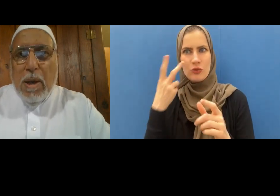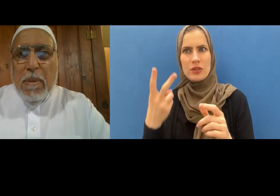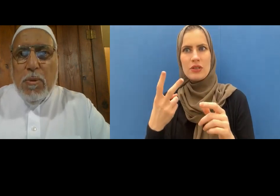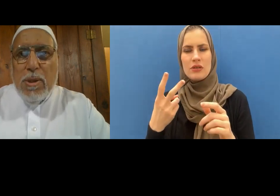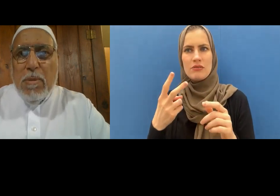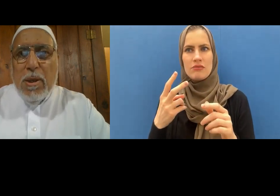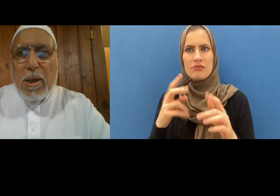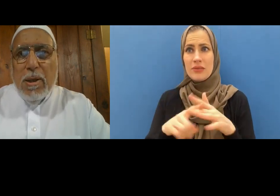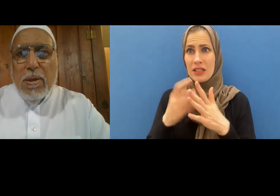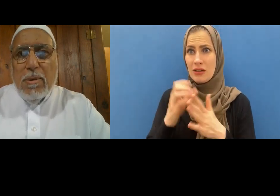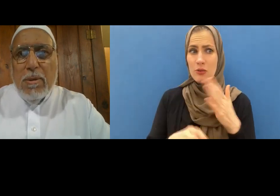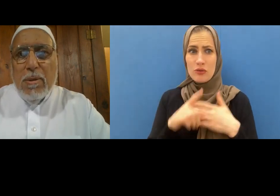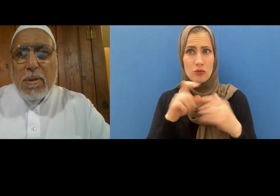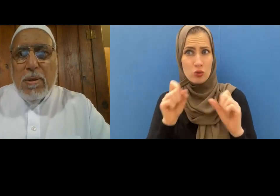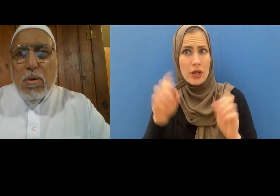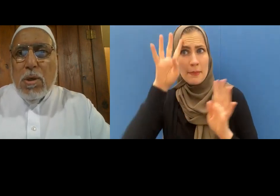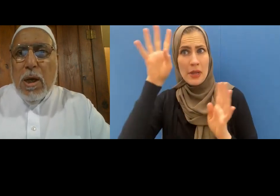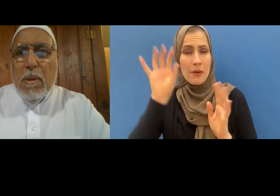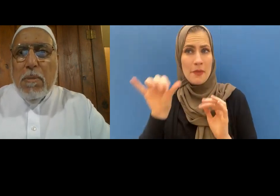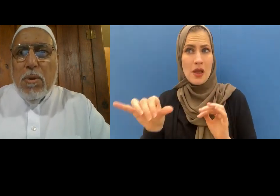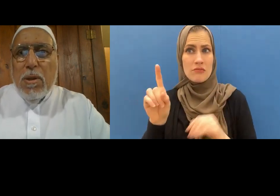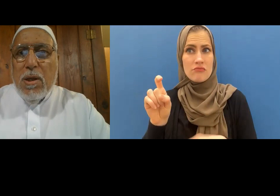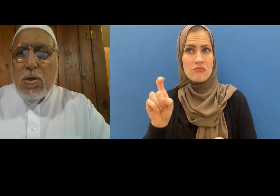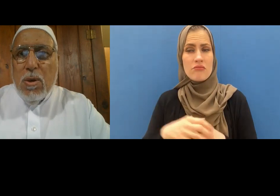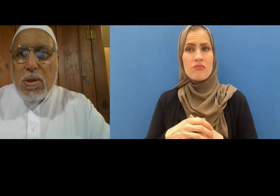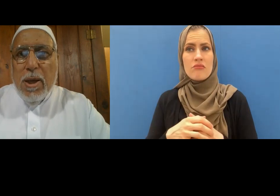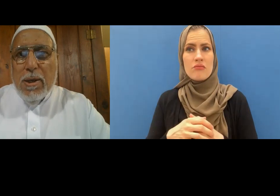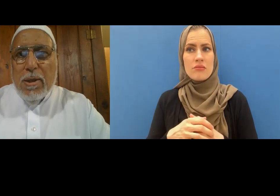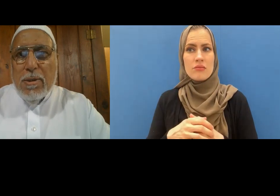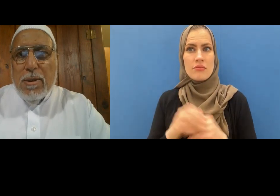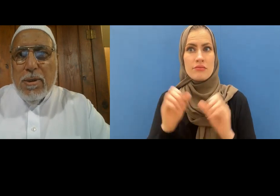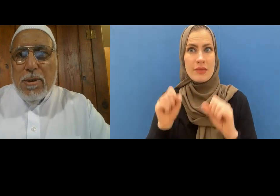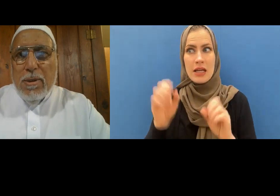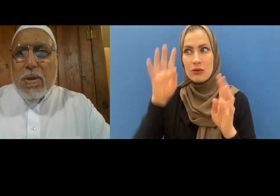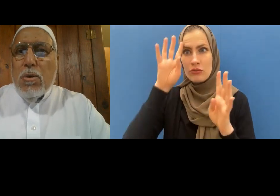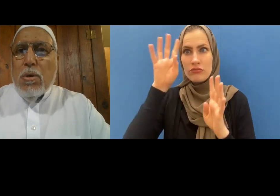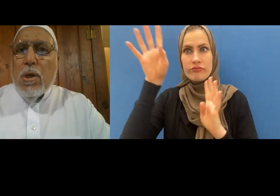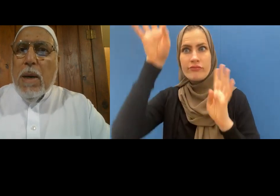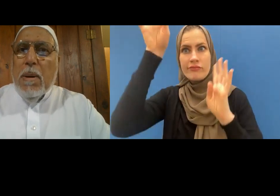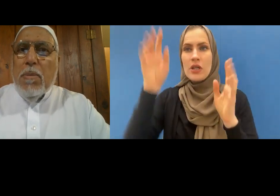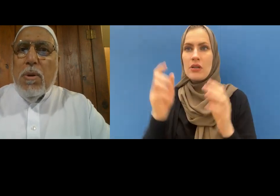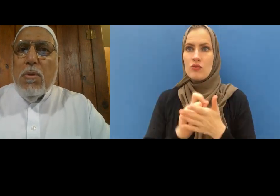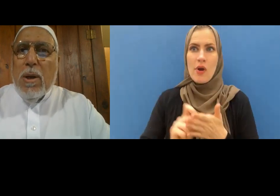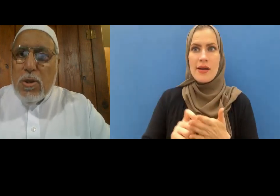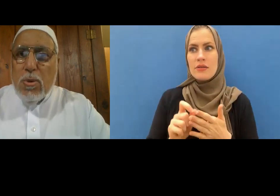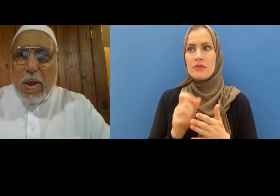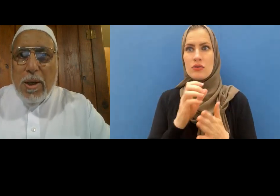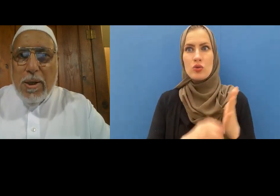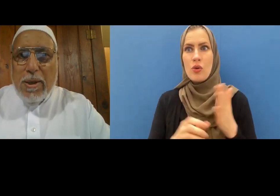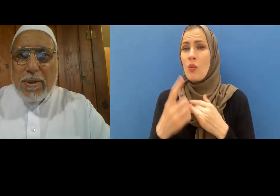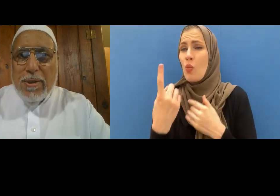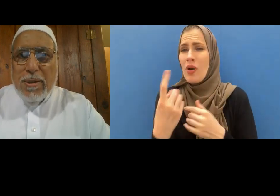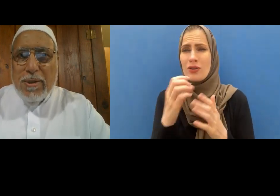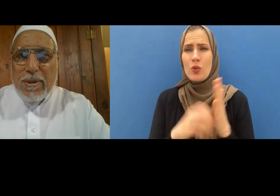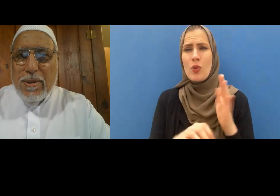Could you come up with something like it? Could you come up with 10 surahs like it? Could you come up with one surah